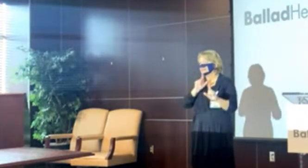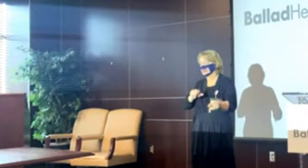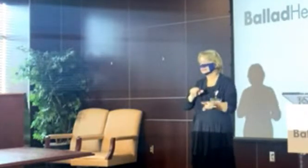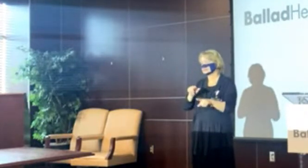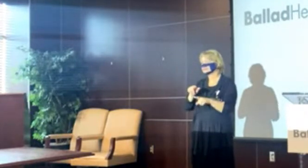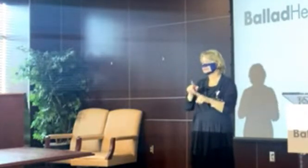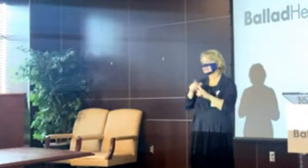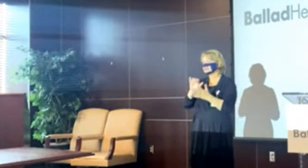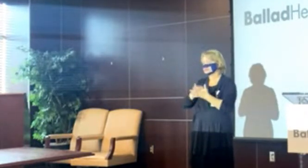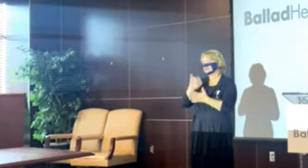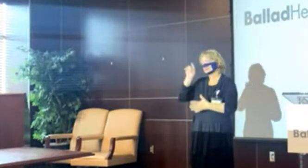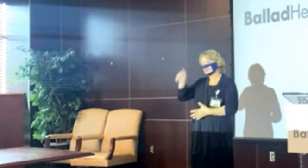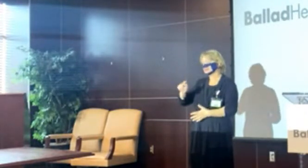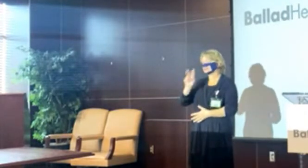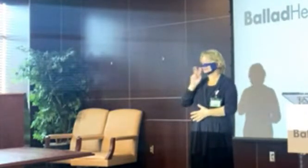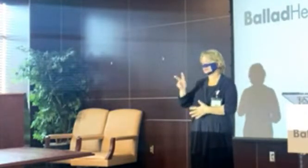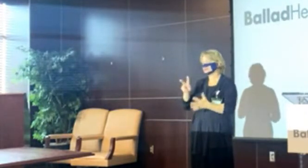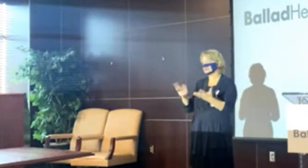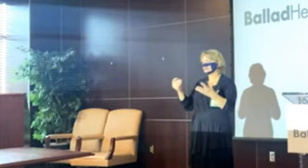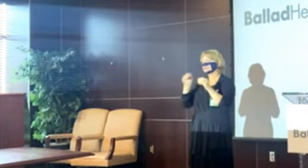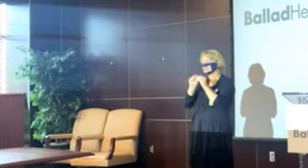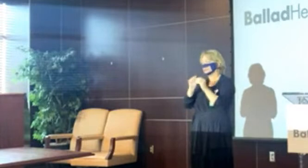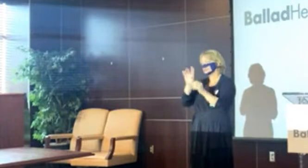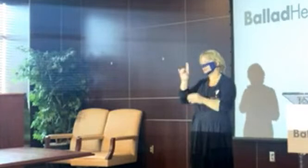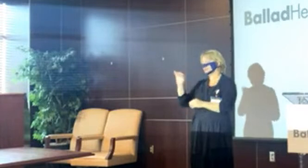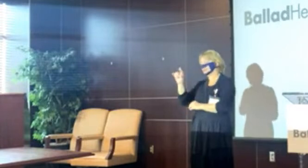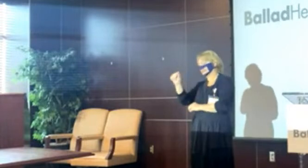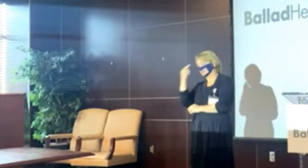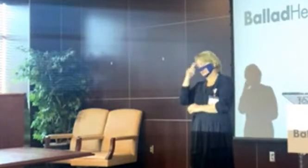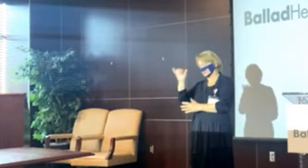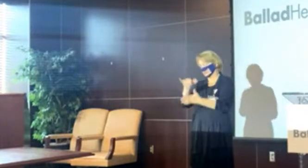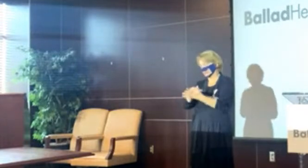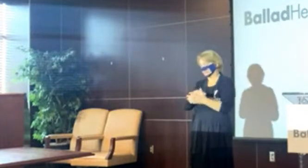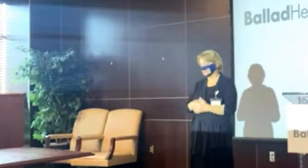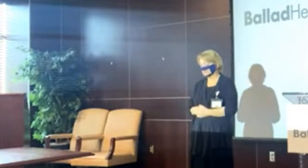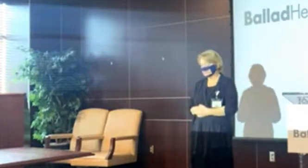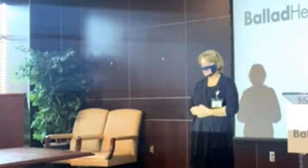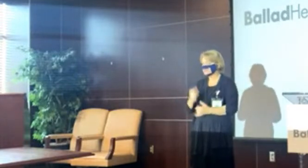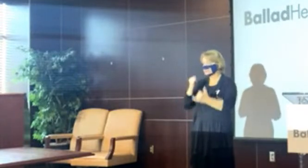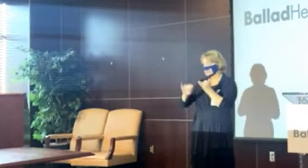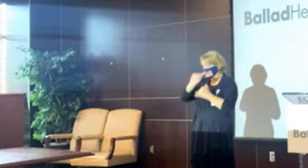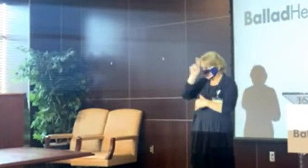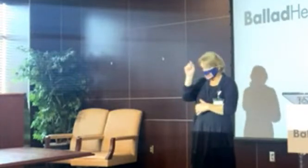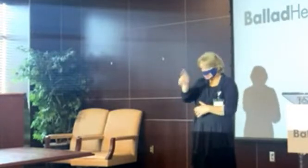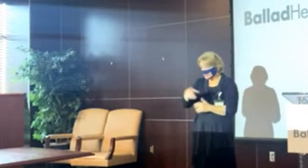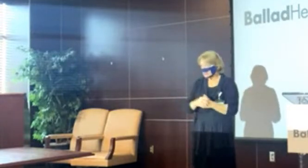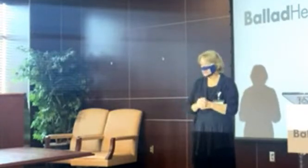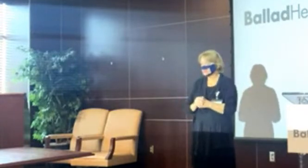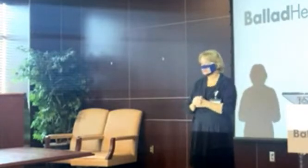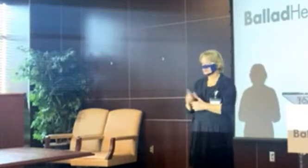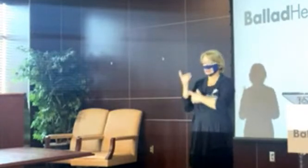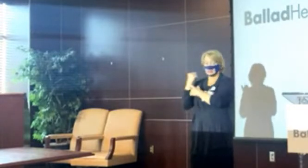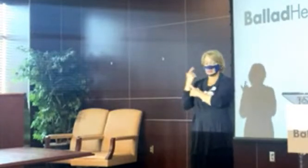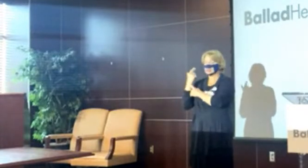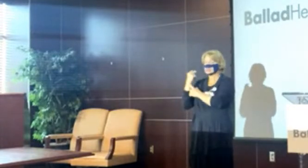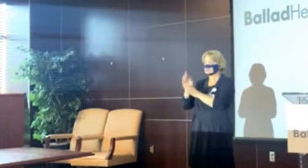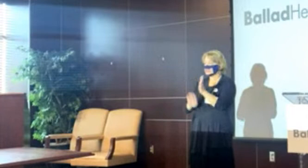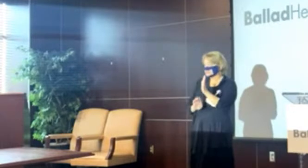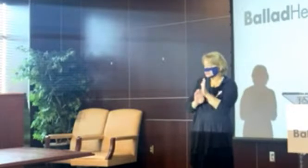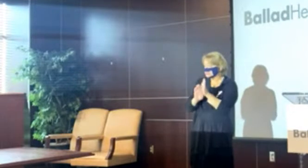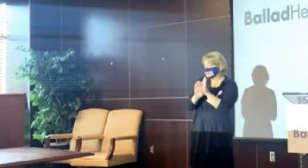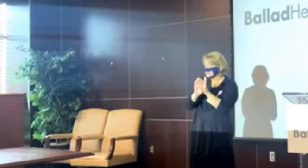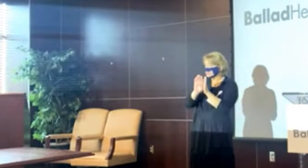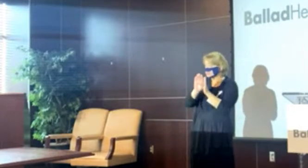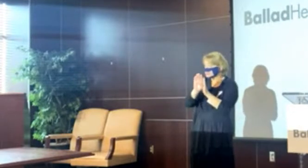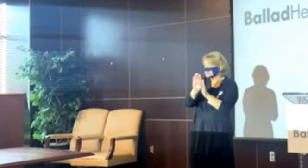data a little bit more on that one. Gotcha. Last thing I have for y'all, I know that last year's surge being kind of driven by